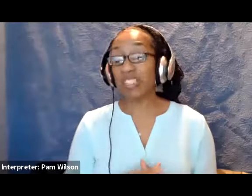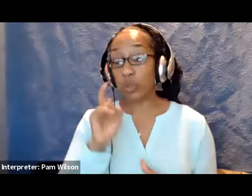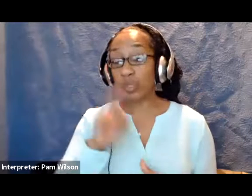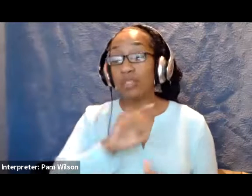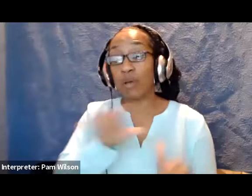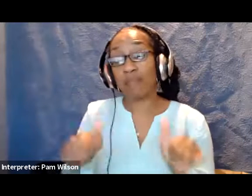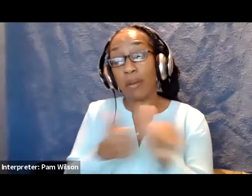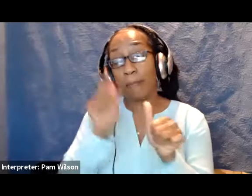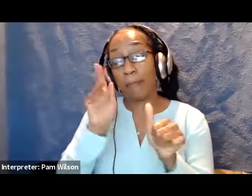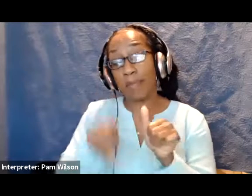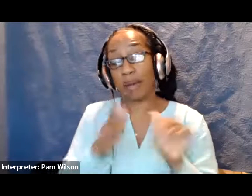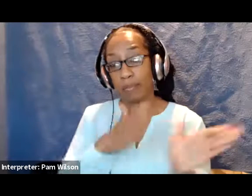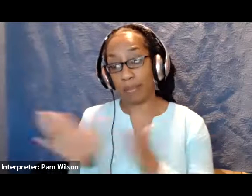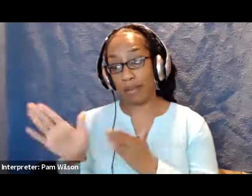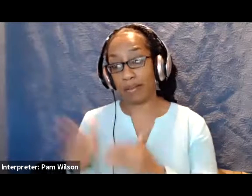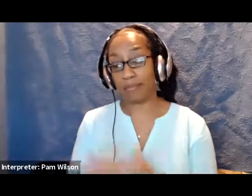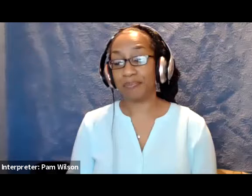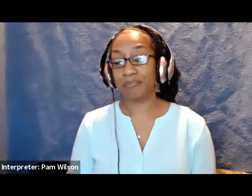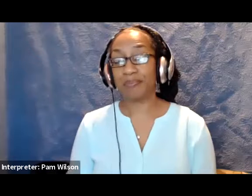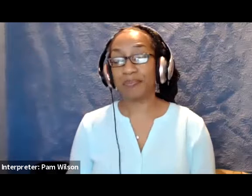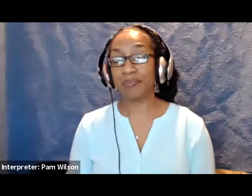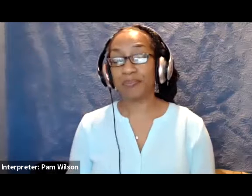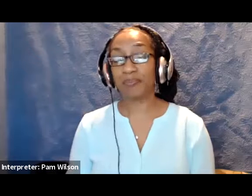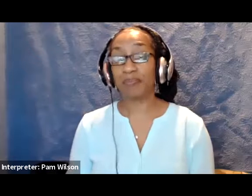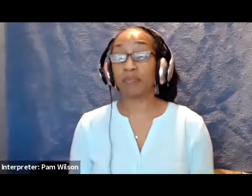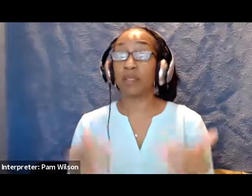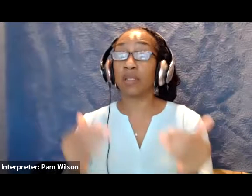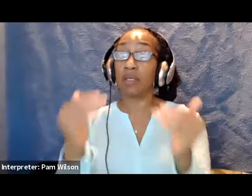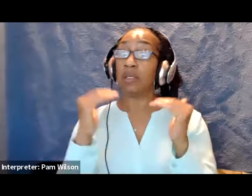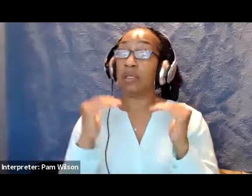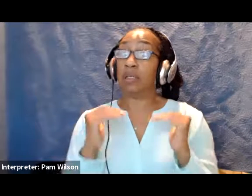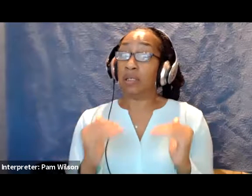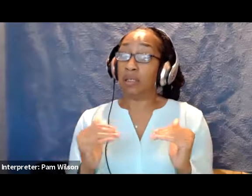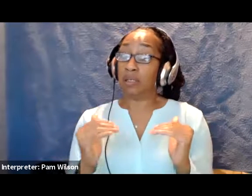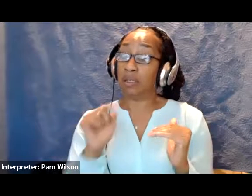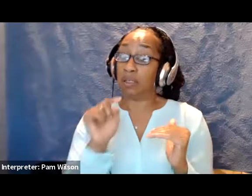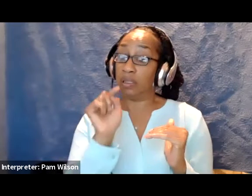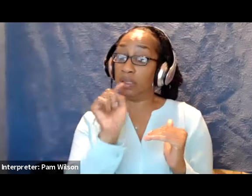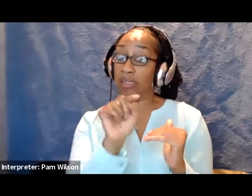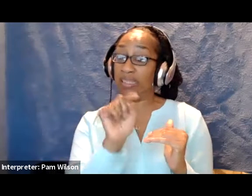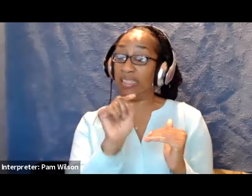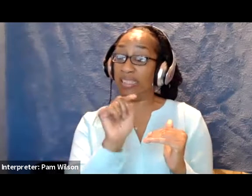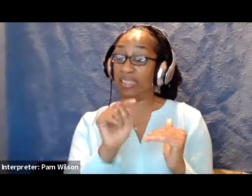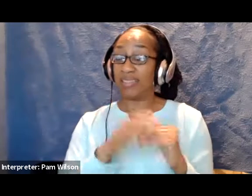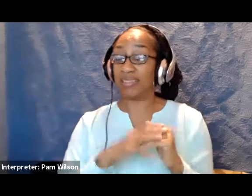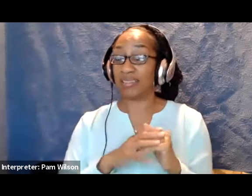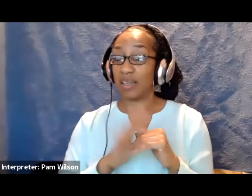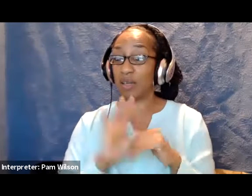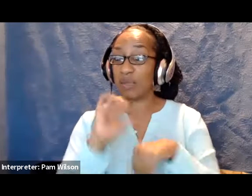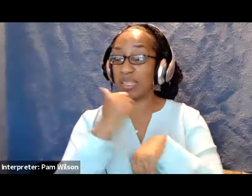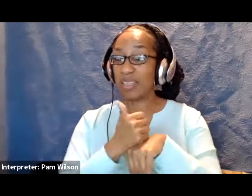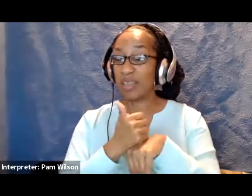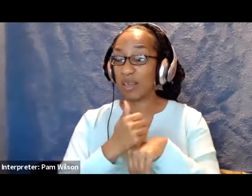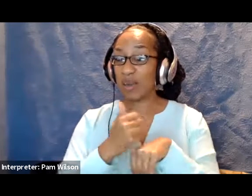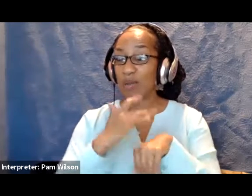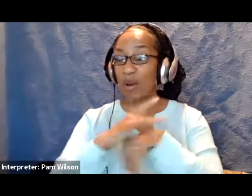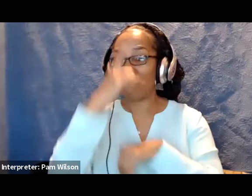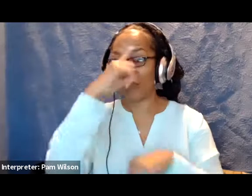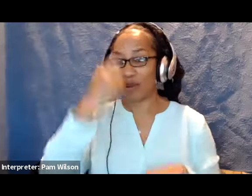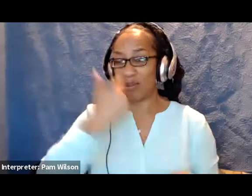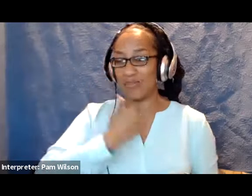backup plan. All right. Now I'm putting this early for myself